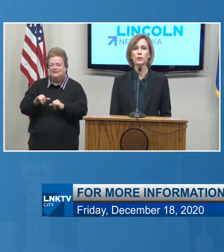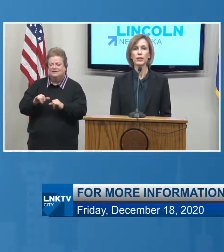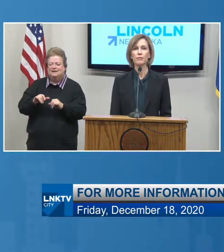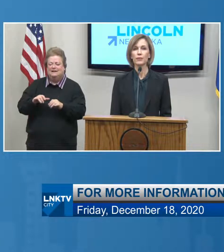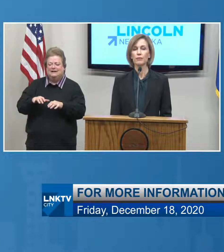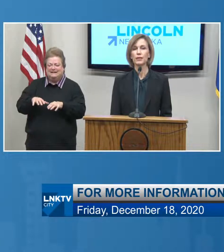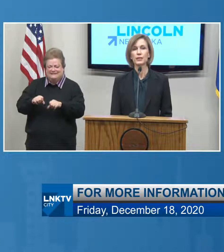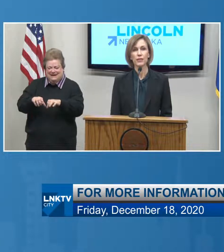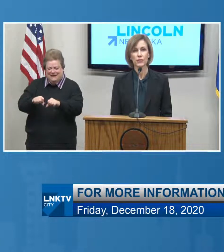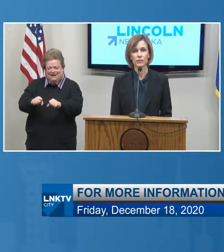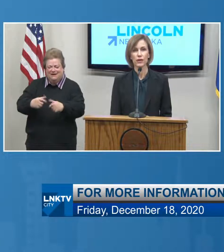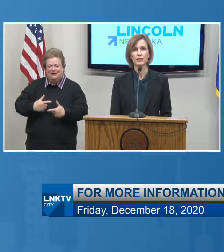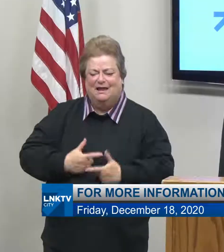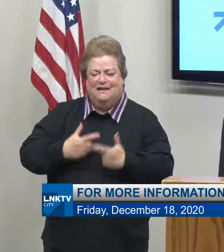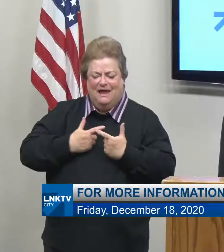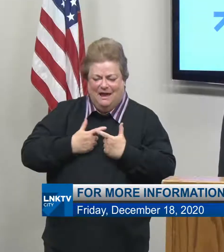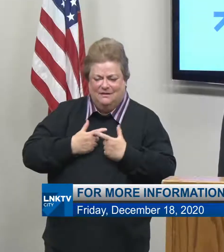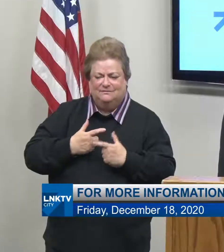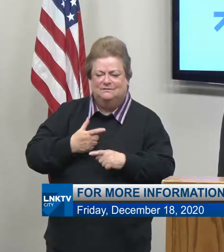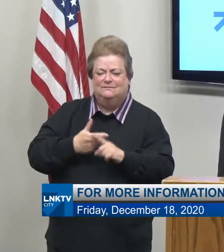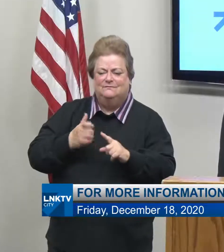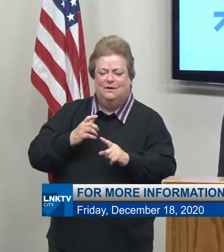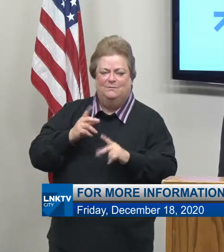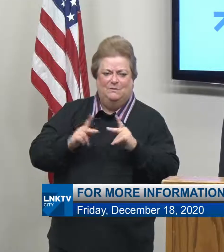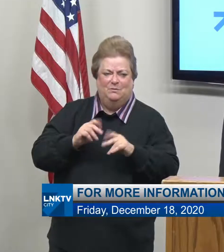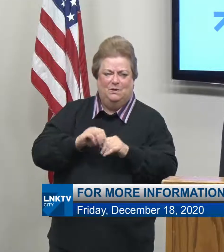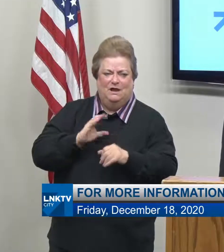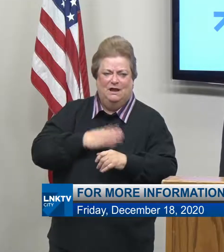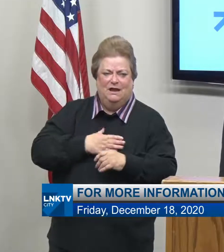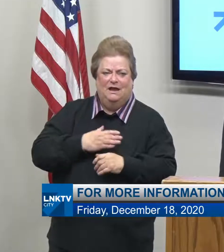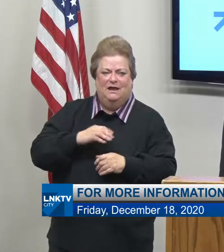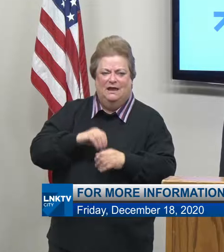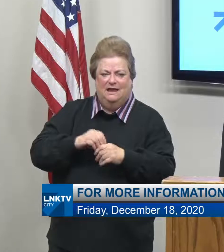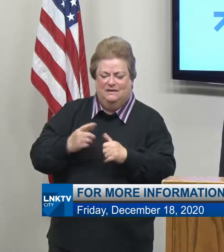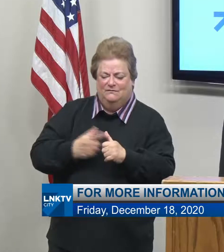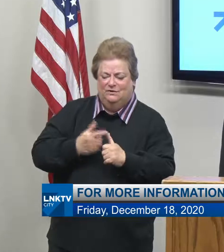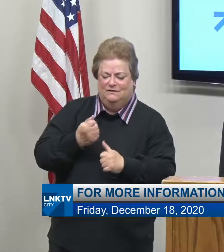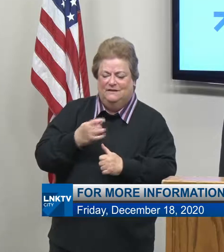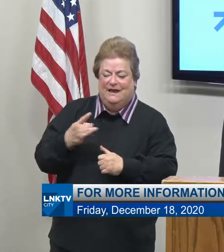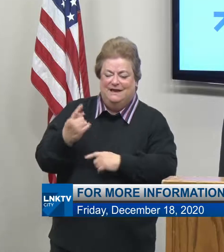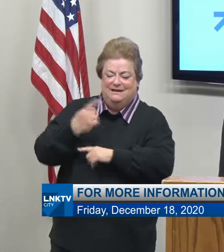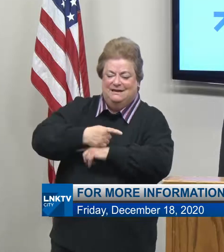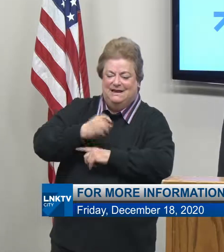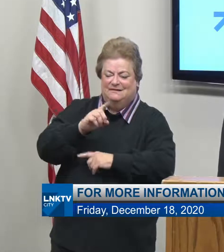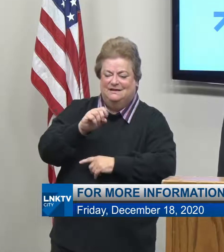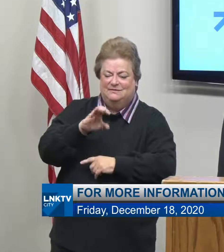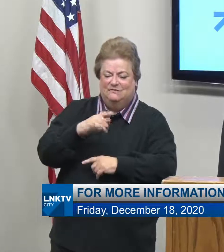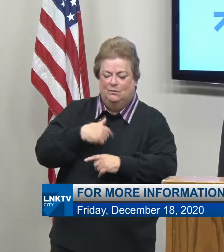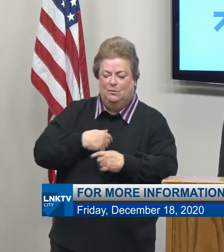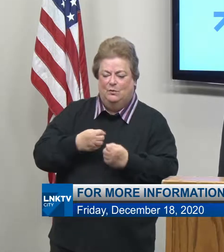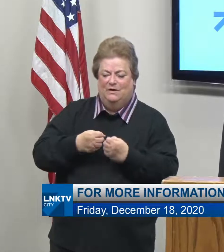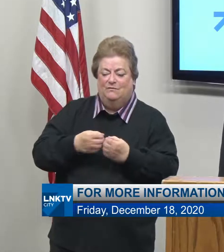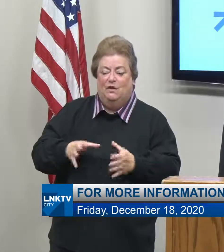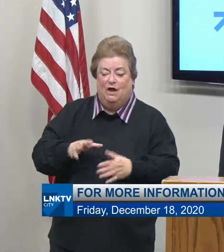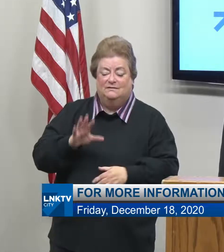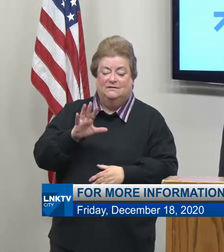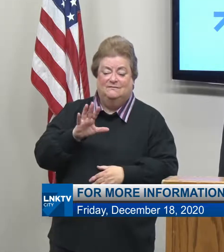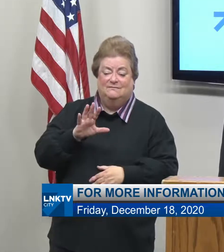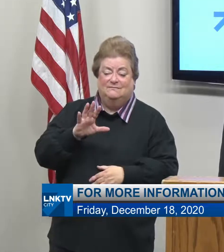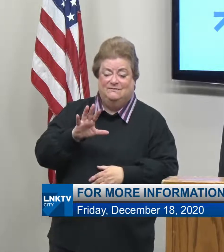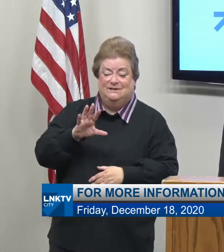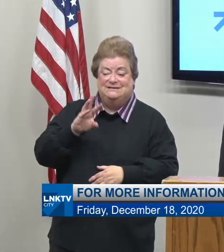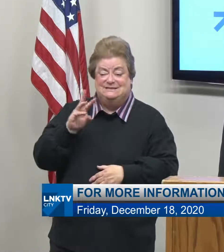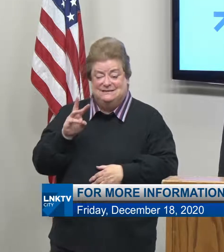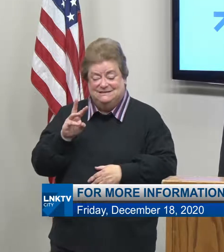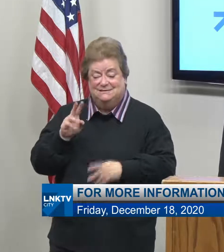our community, our relatives, our friends, and our neighbors. And in the first 18 days of December, we have lost 56 residents